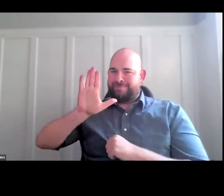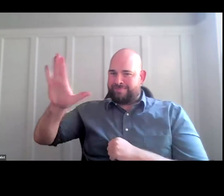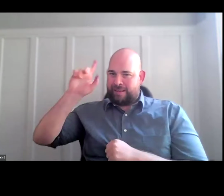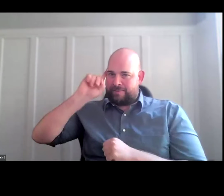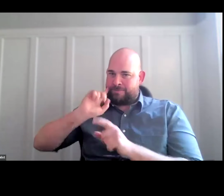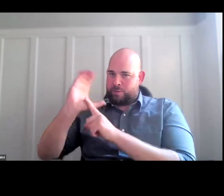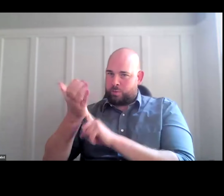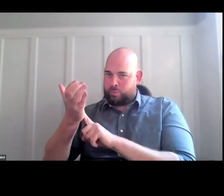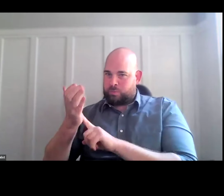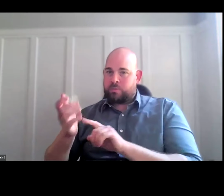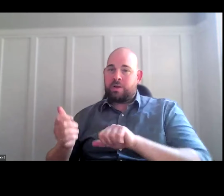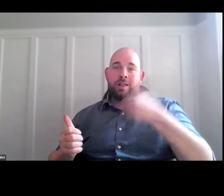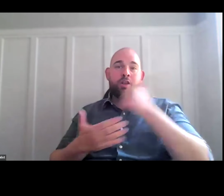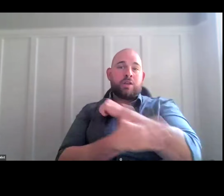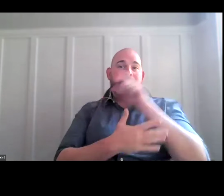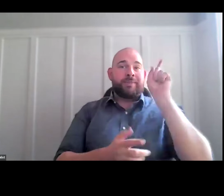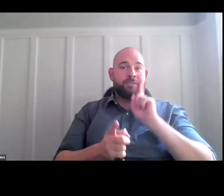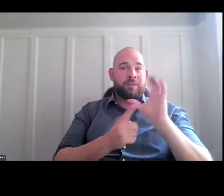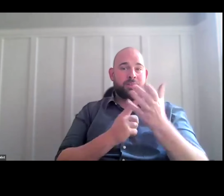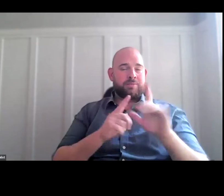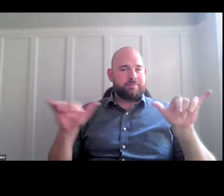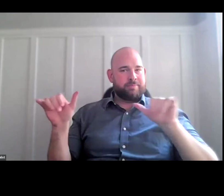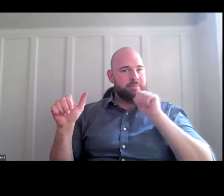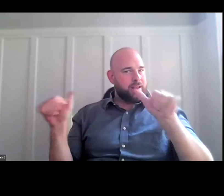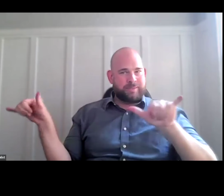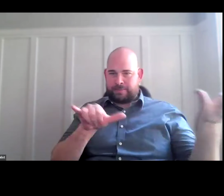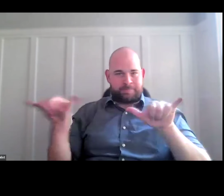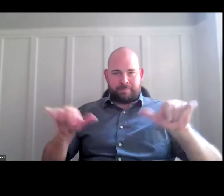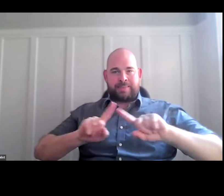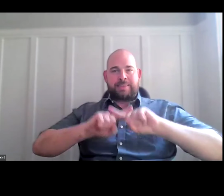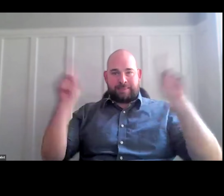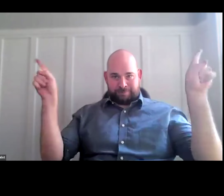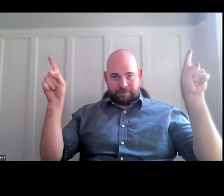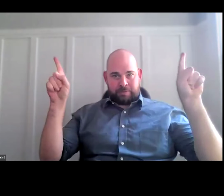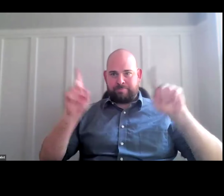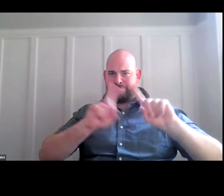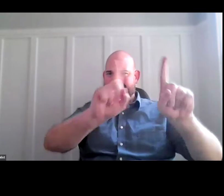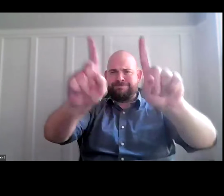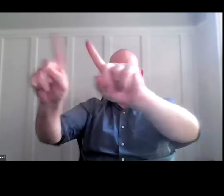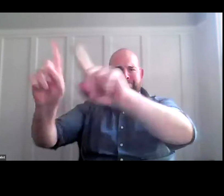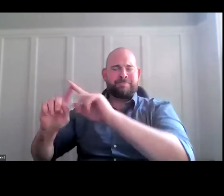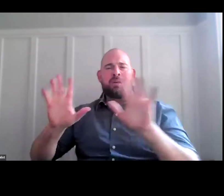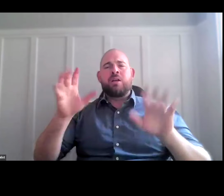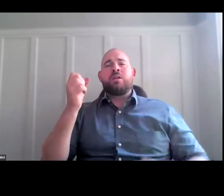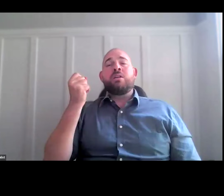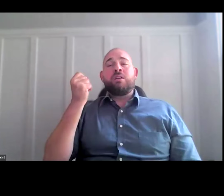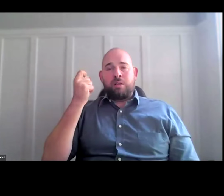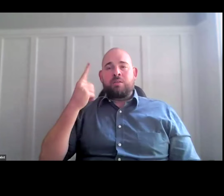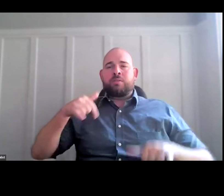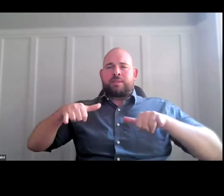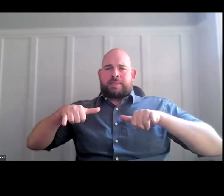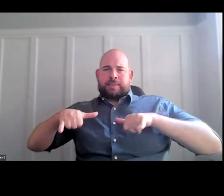So, with these explanations, I'm hoping that you can understand that deaf culture doesn't look the same in every country, right? It is